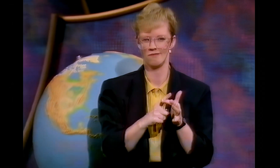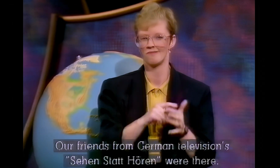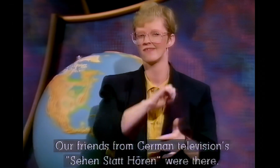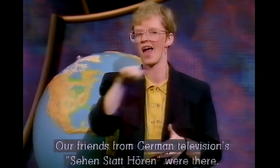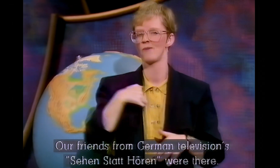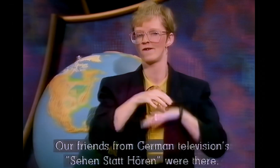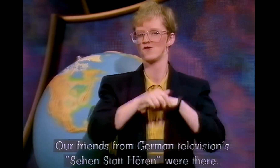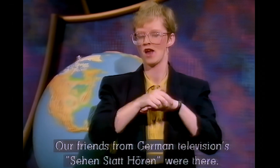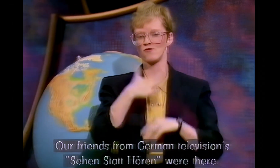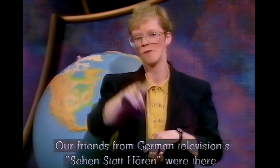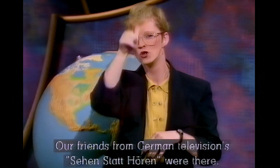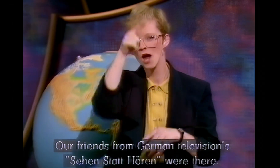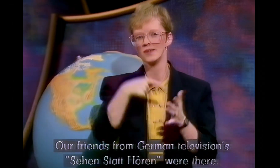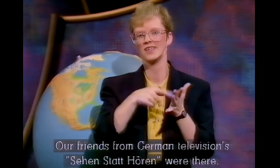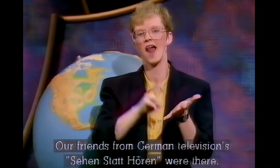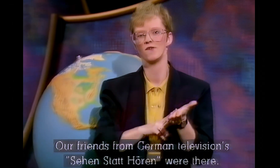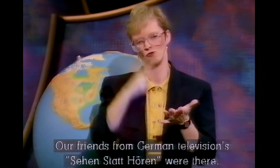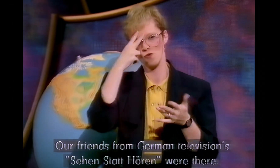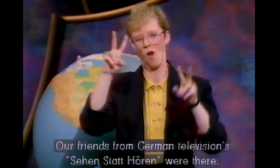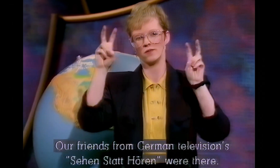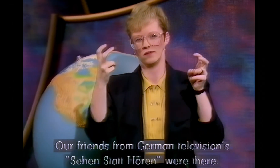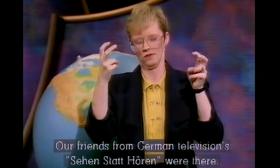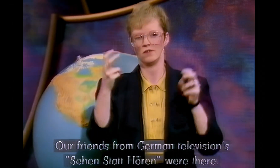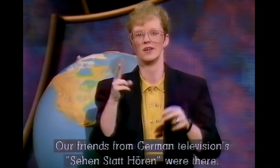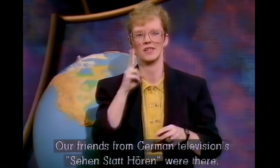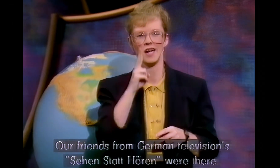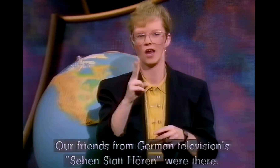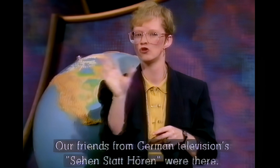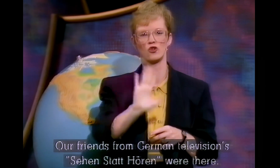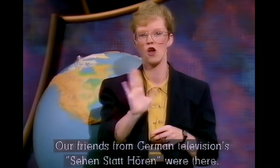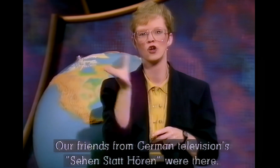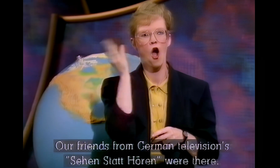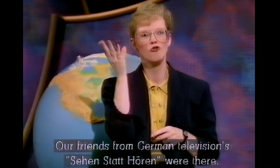Our friends from German television's Sehen statt Hören were there.